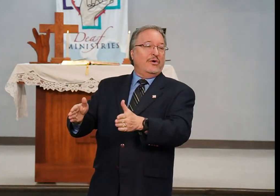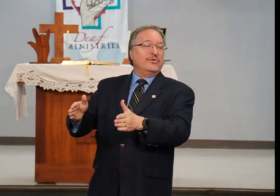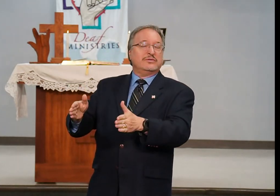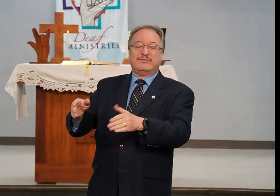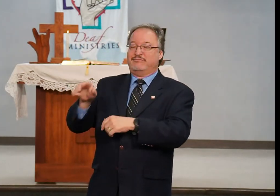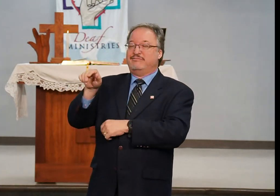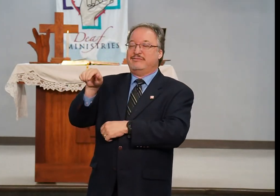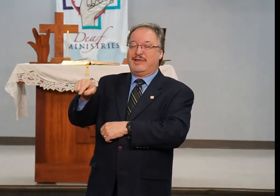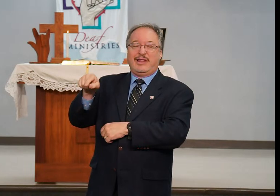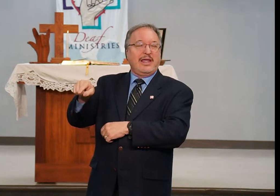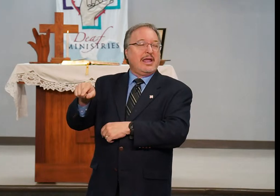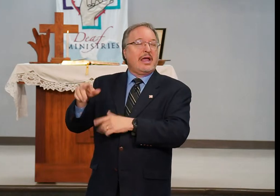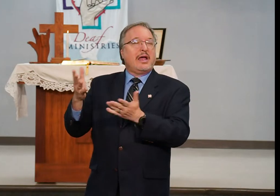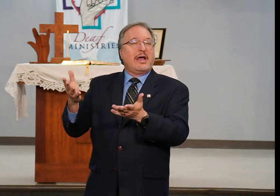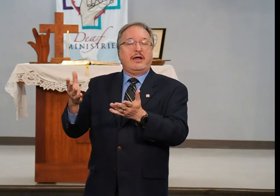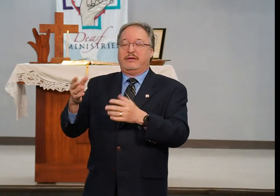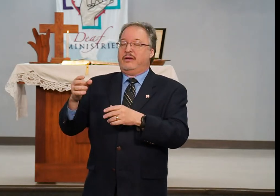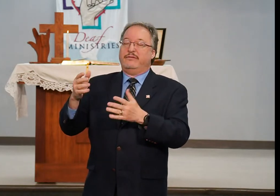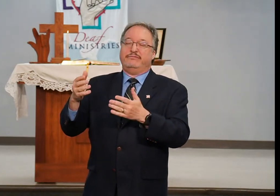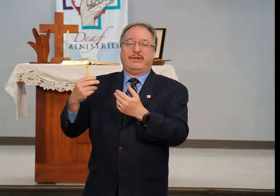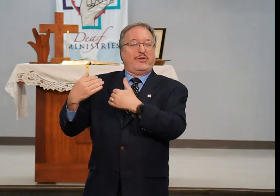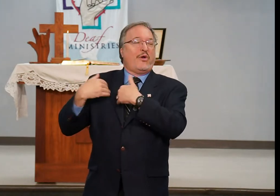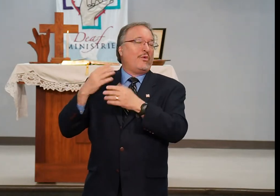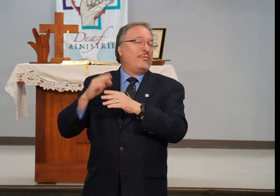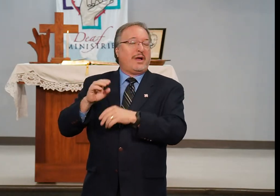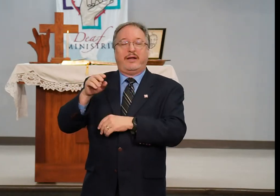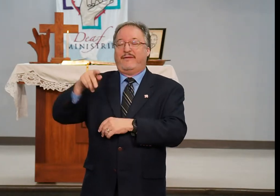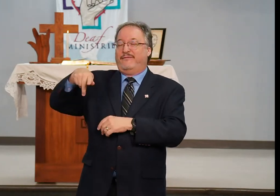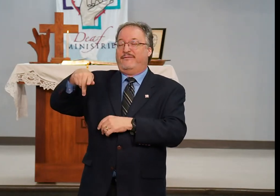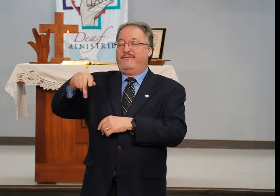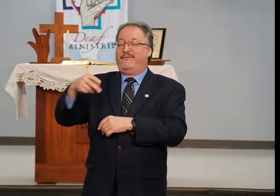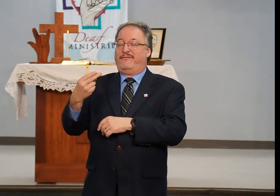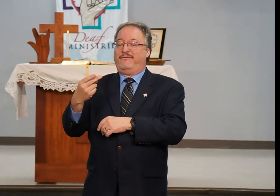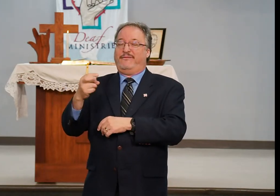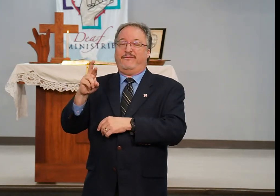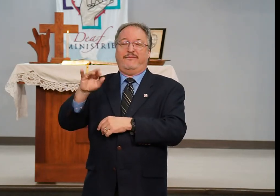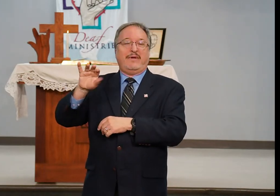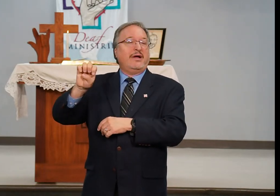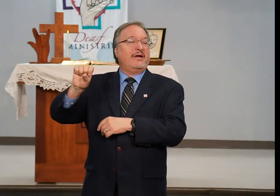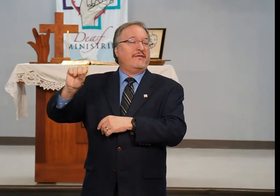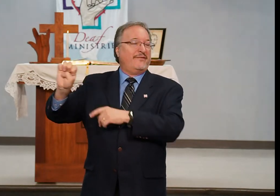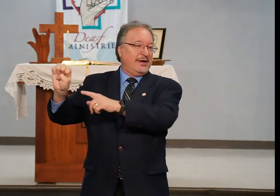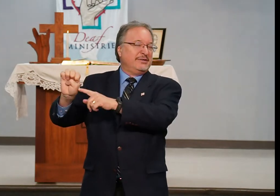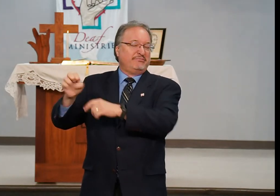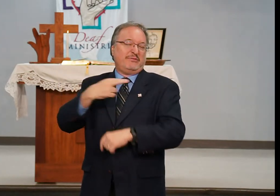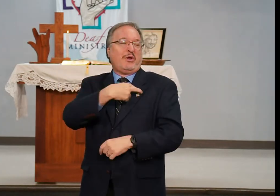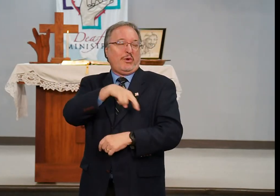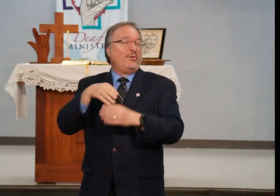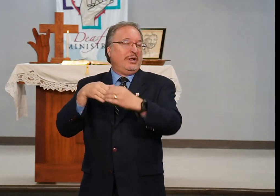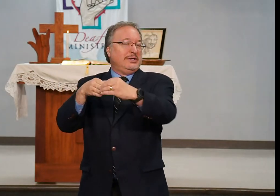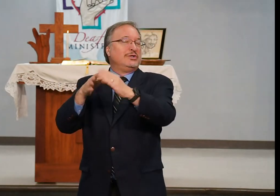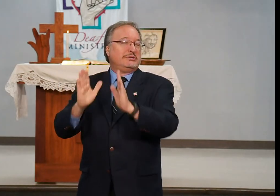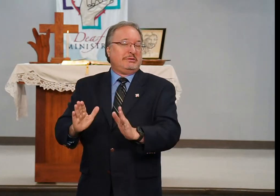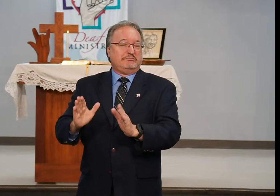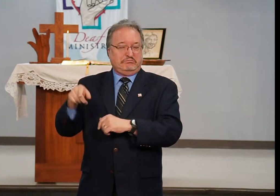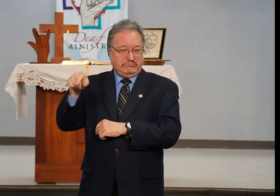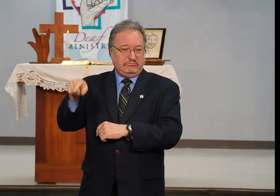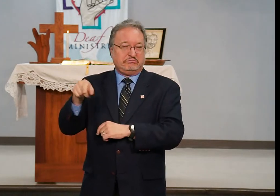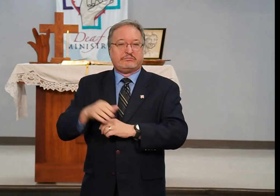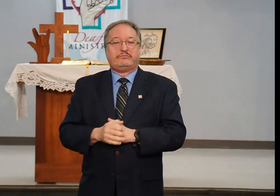So there was a home that was owned by the Pharisees, the religious leaders